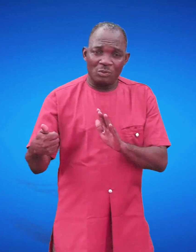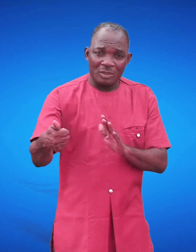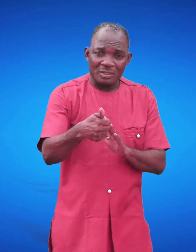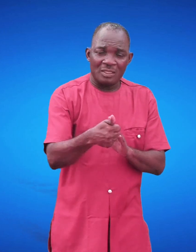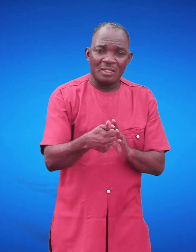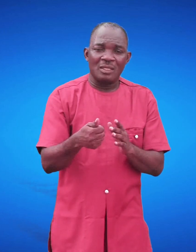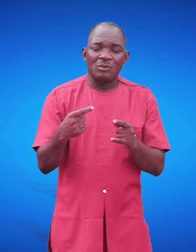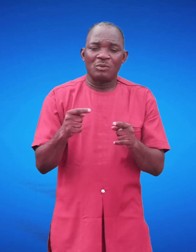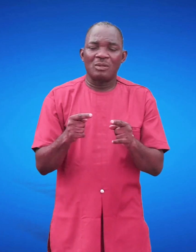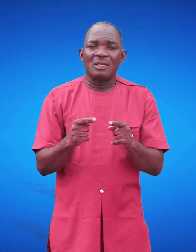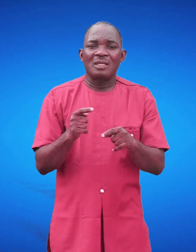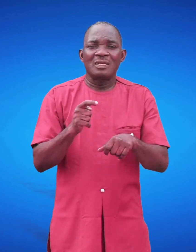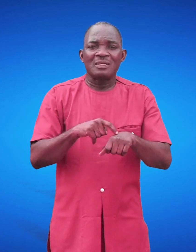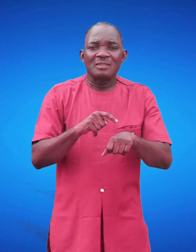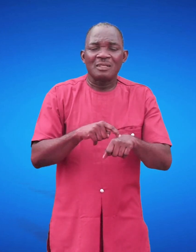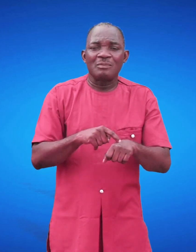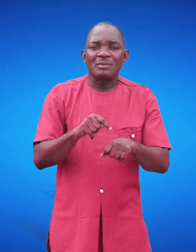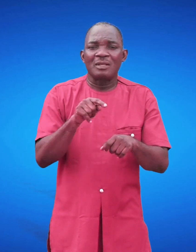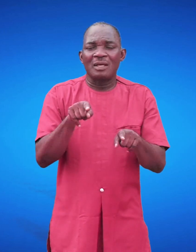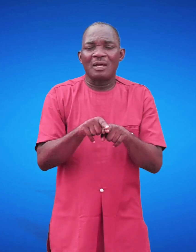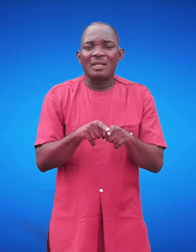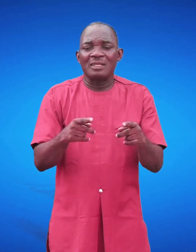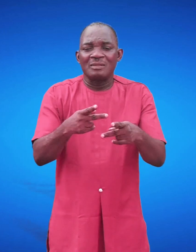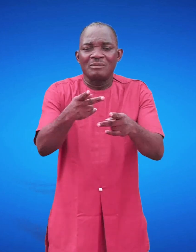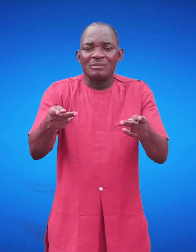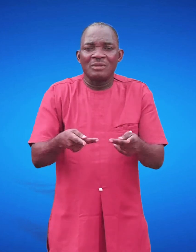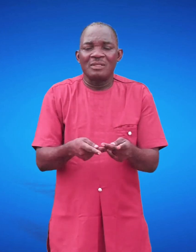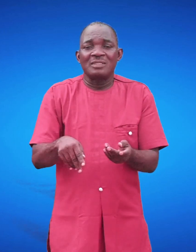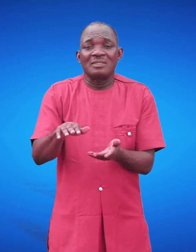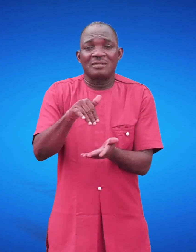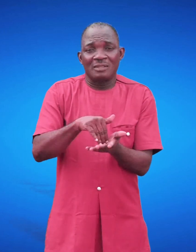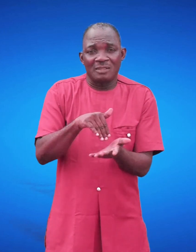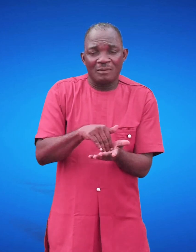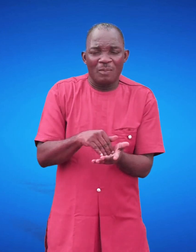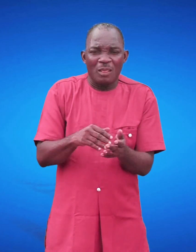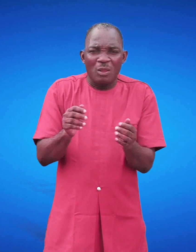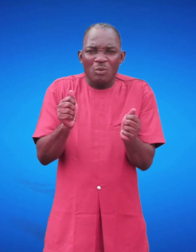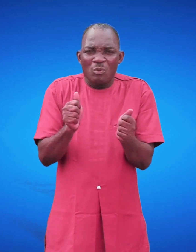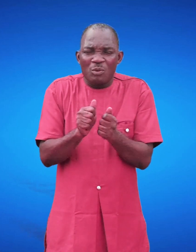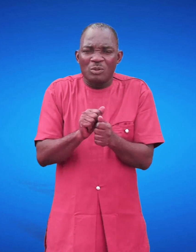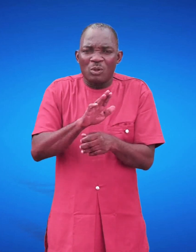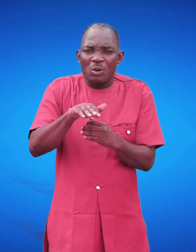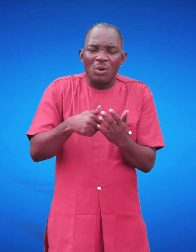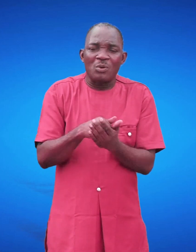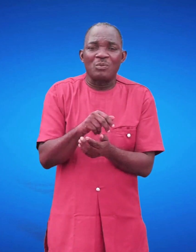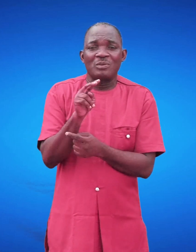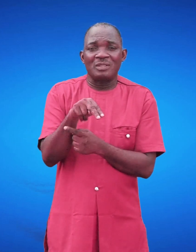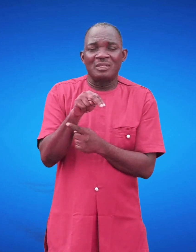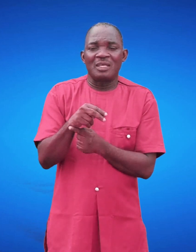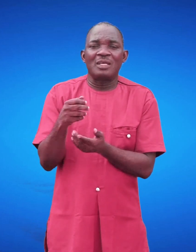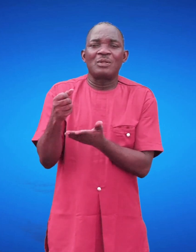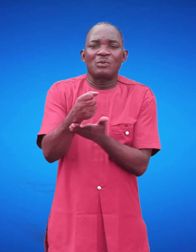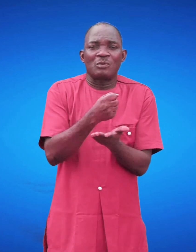specific times at designated centers with all necessary documentation